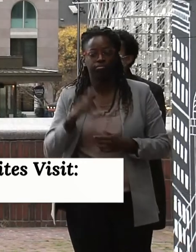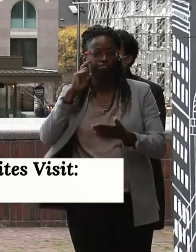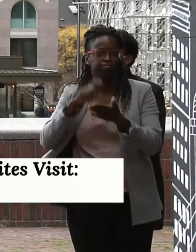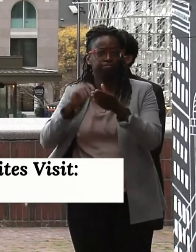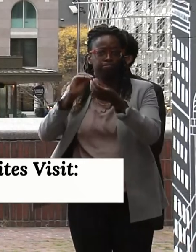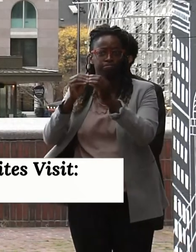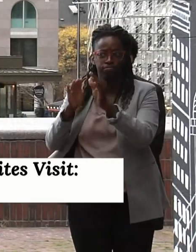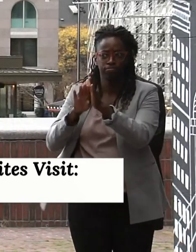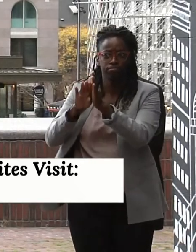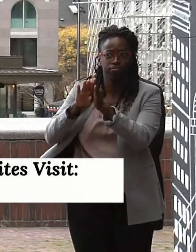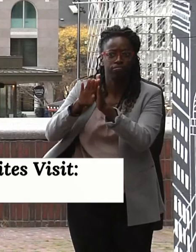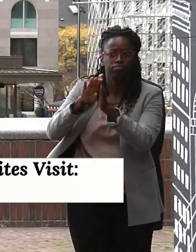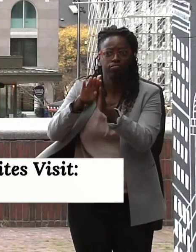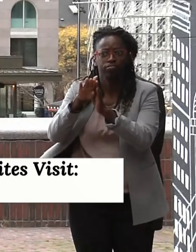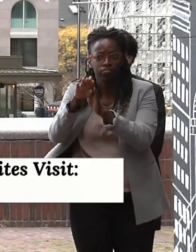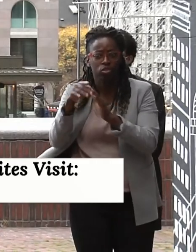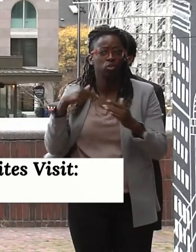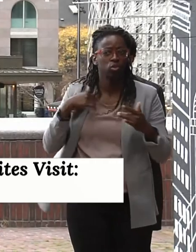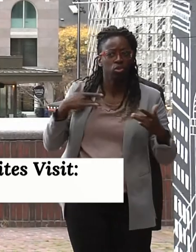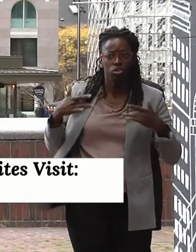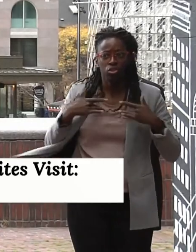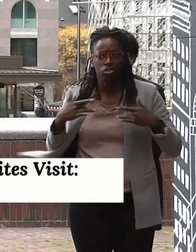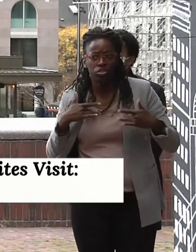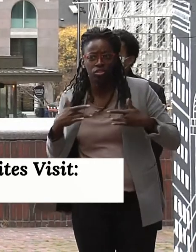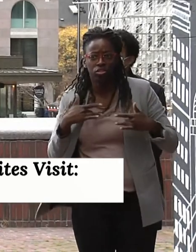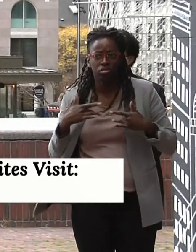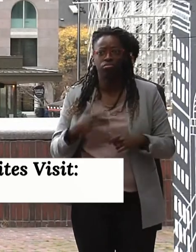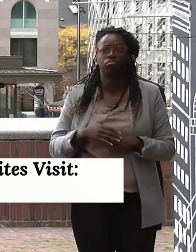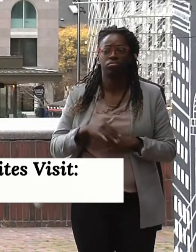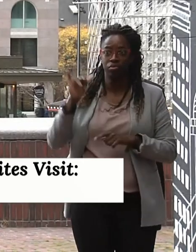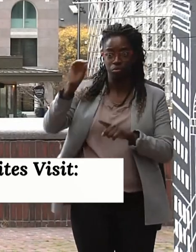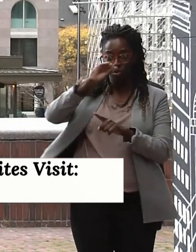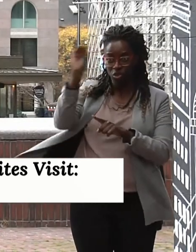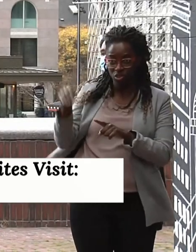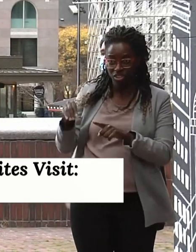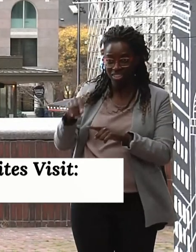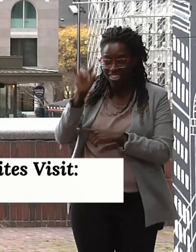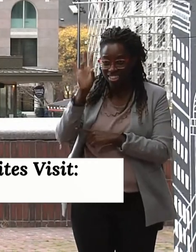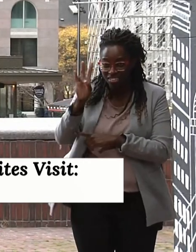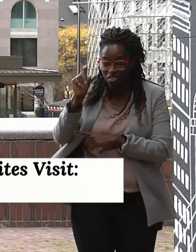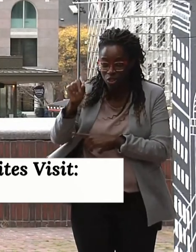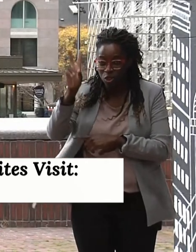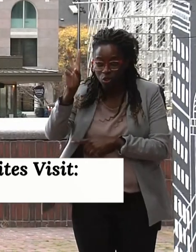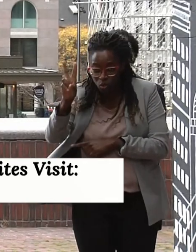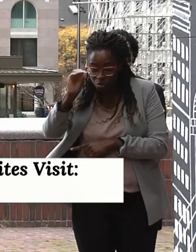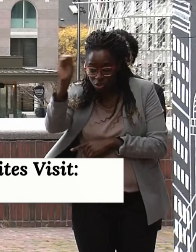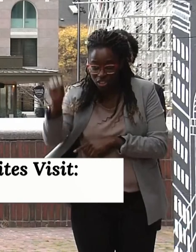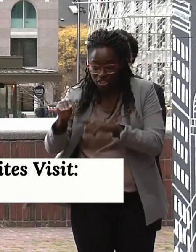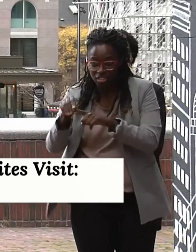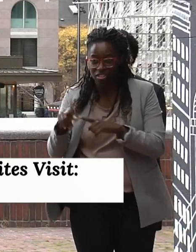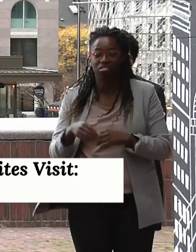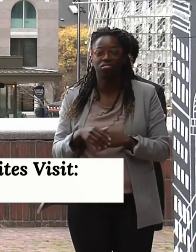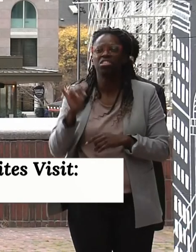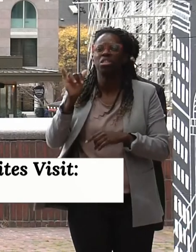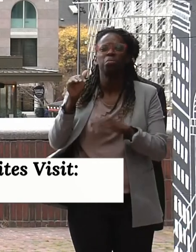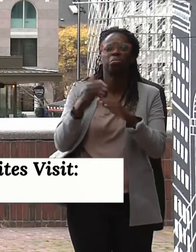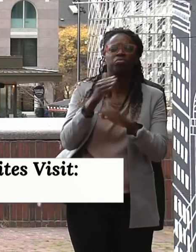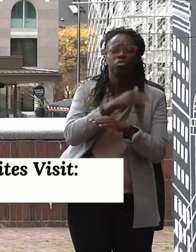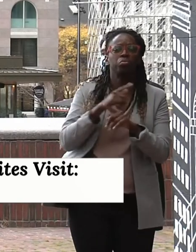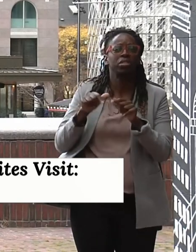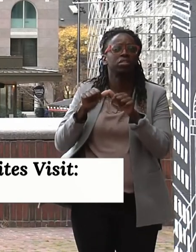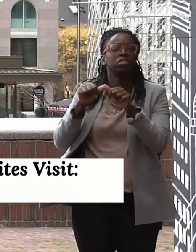results of our positive test rate remained at 7.2%, the same as the previous 7 days. So the positive rate will stay the same because we're doing more testing,